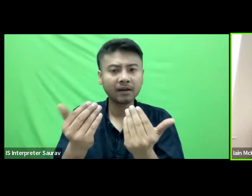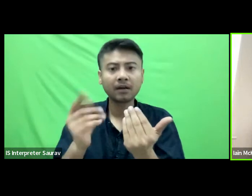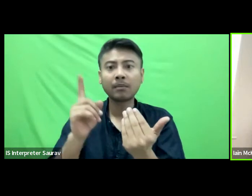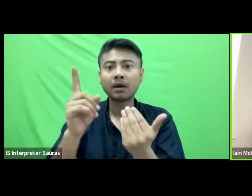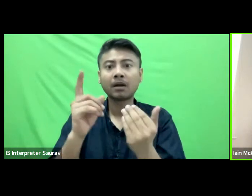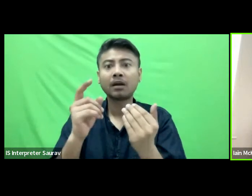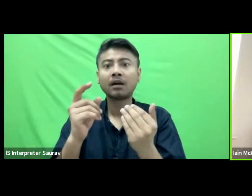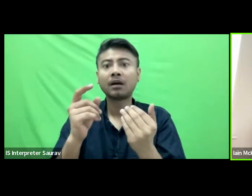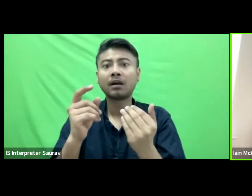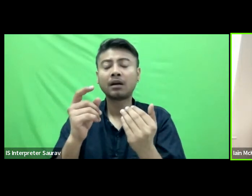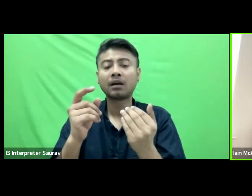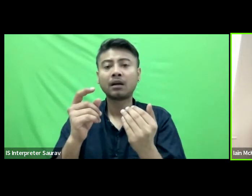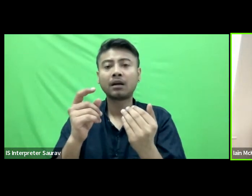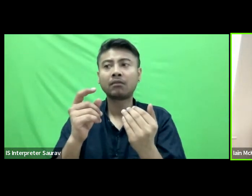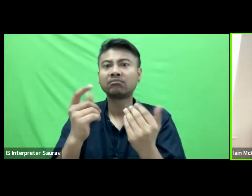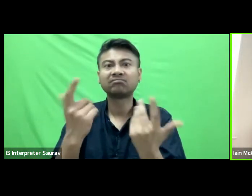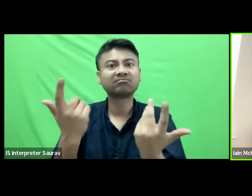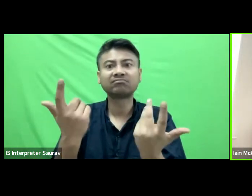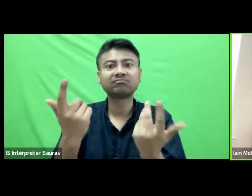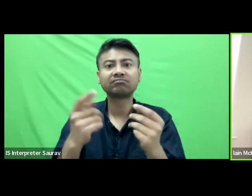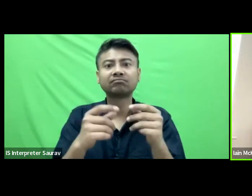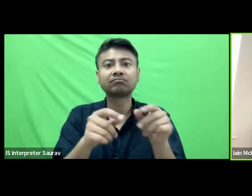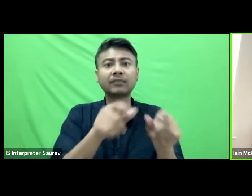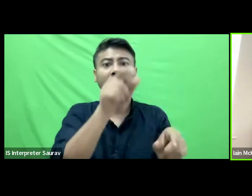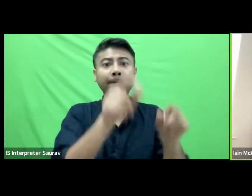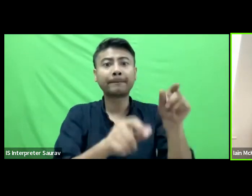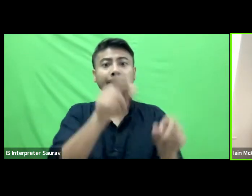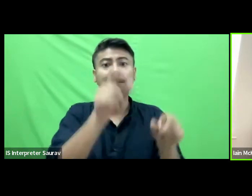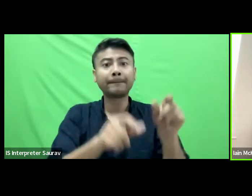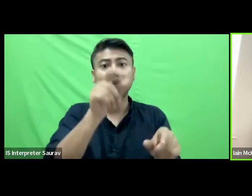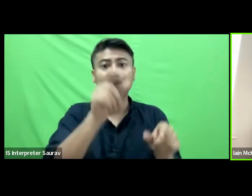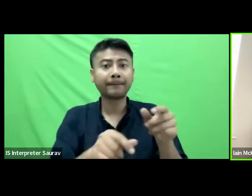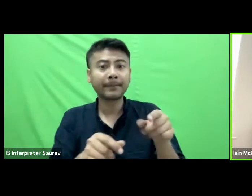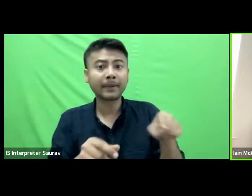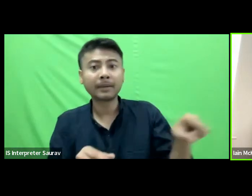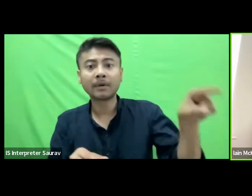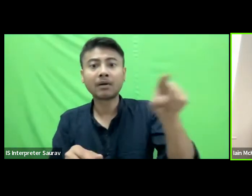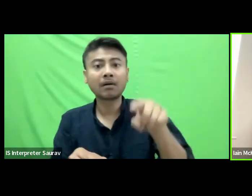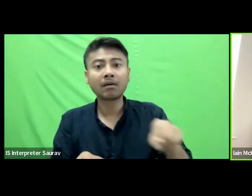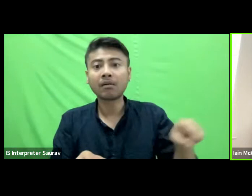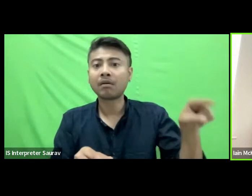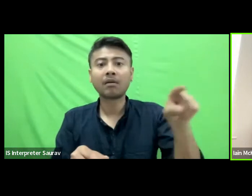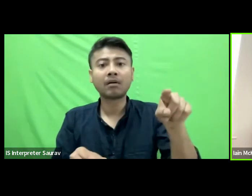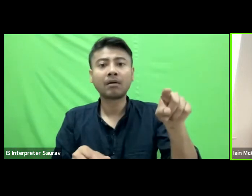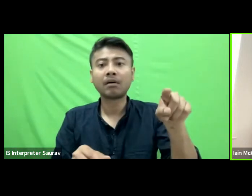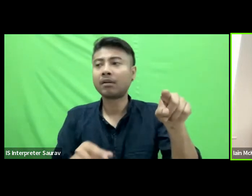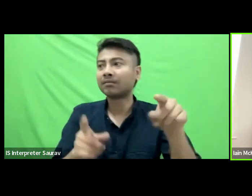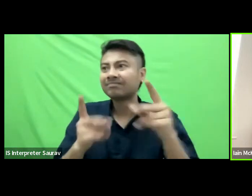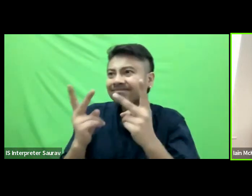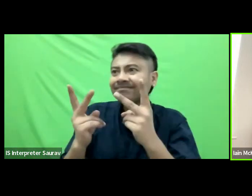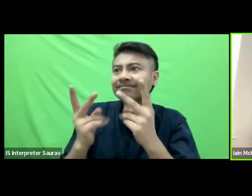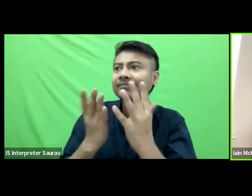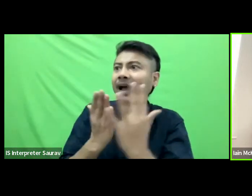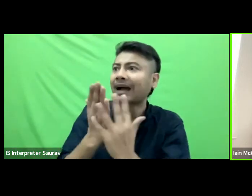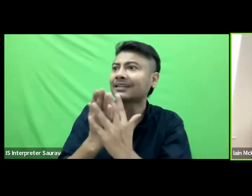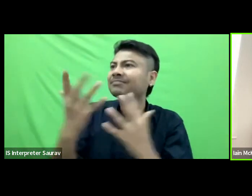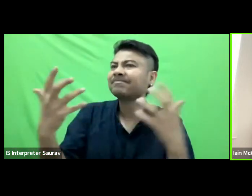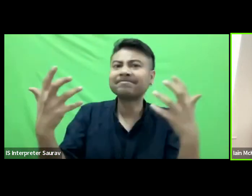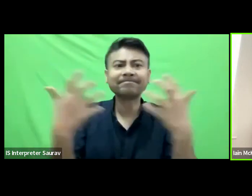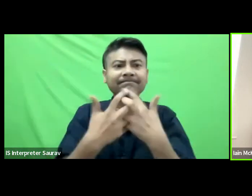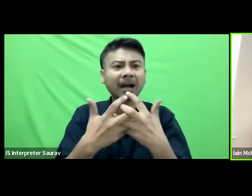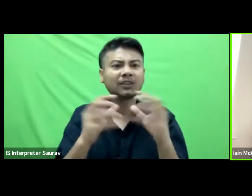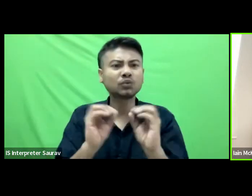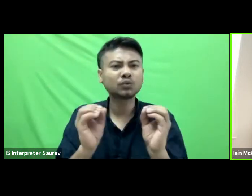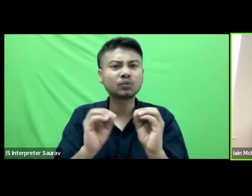that for many persons with disabilities, it's a massively reduced and so ineffective service. Also,